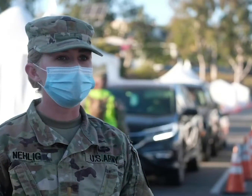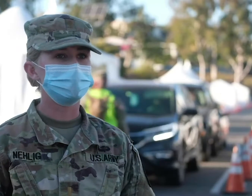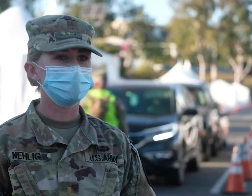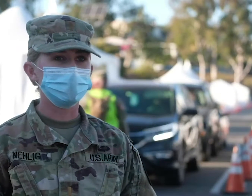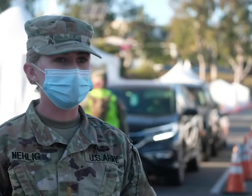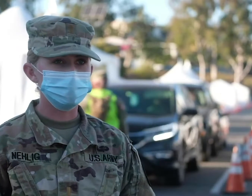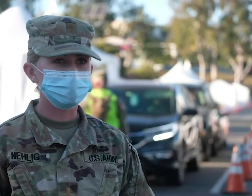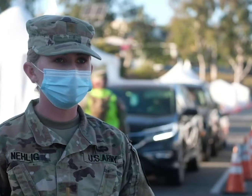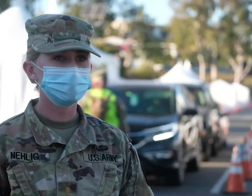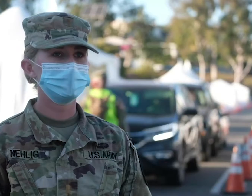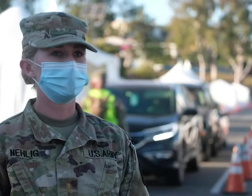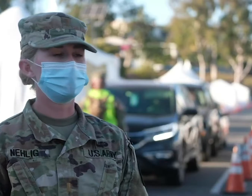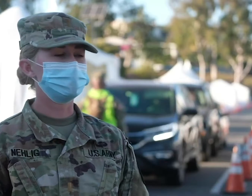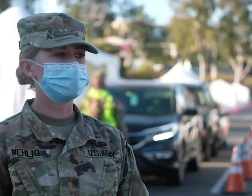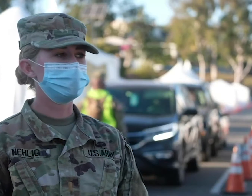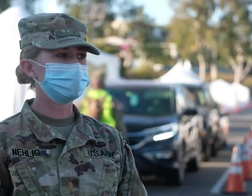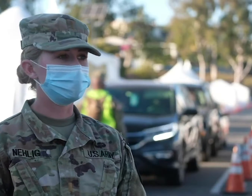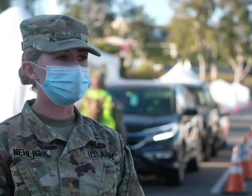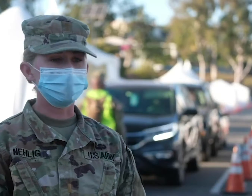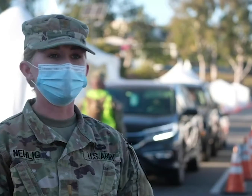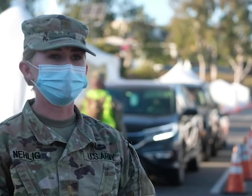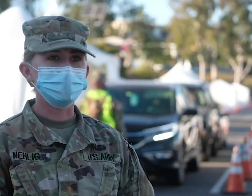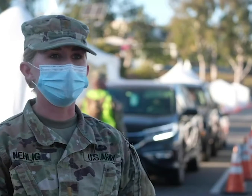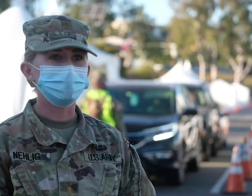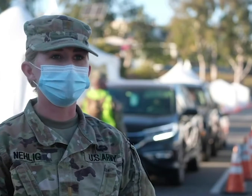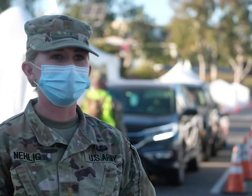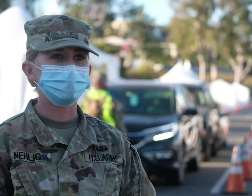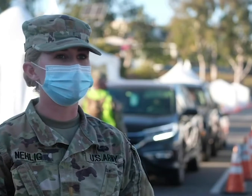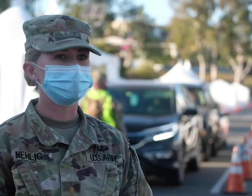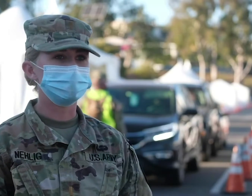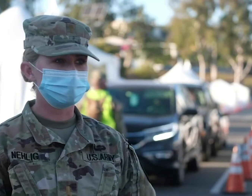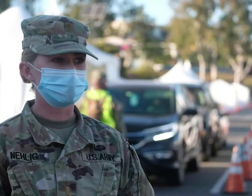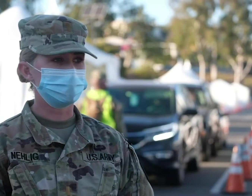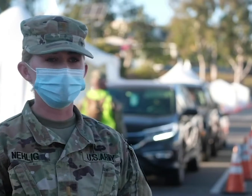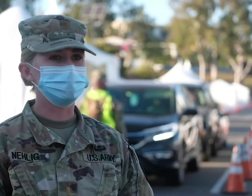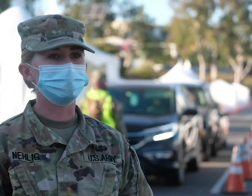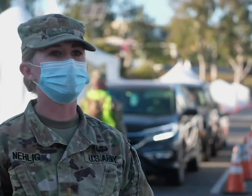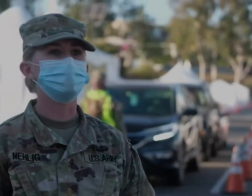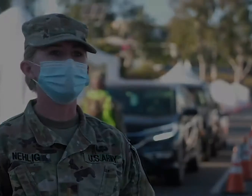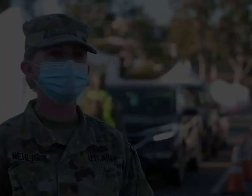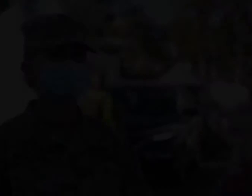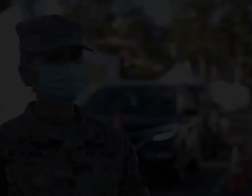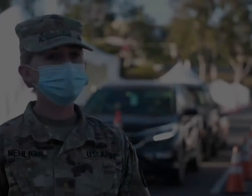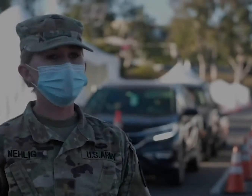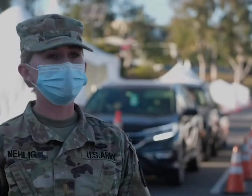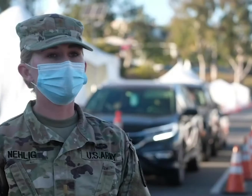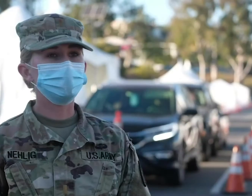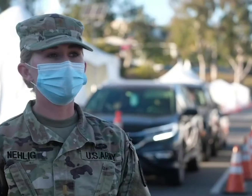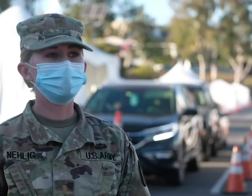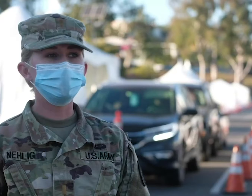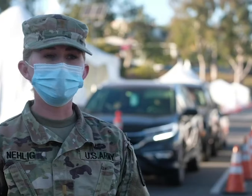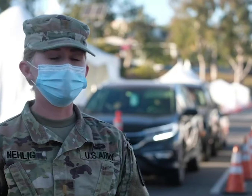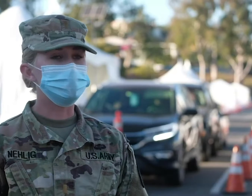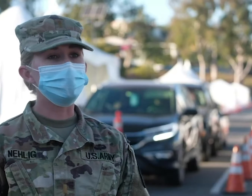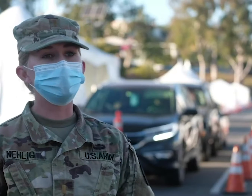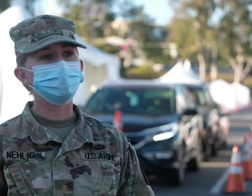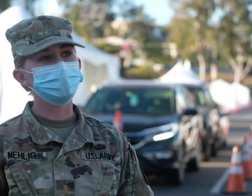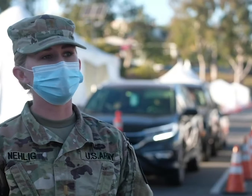up in the hospital and be on the other side of the hospital walls. It's been super rewarding. People are so